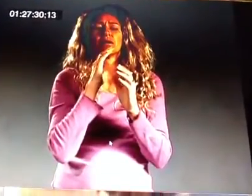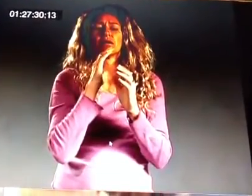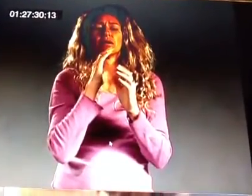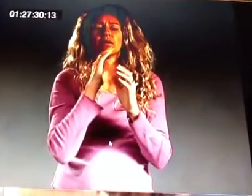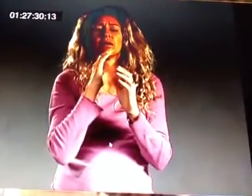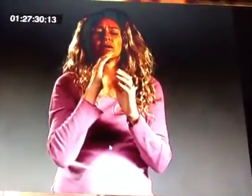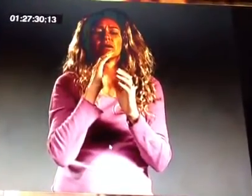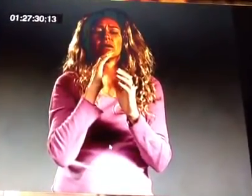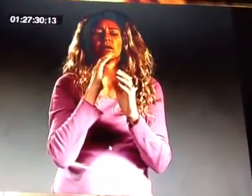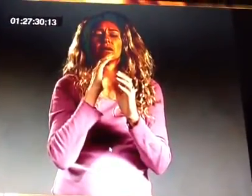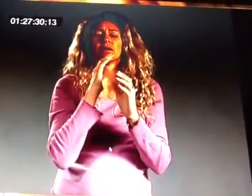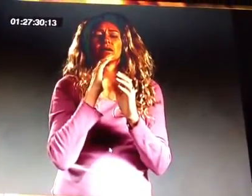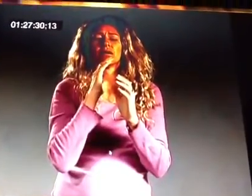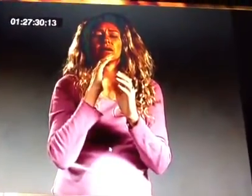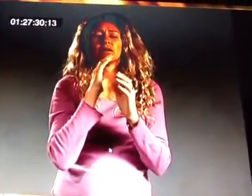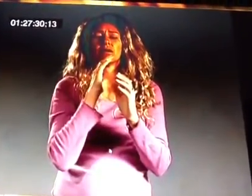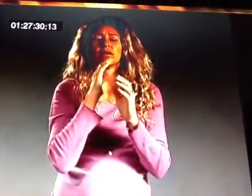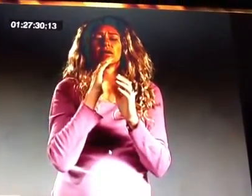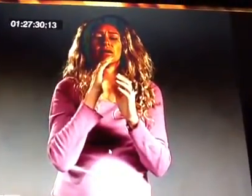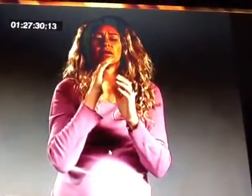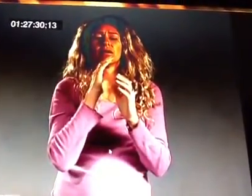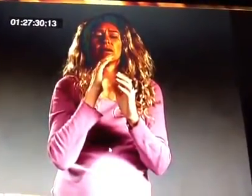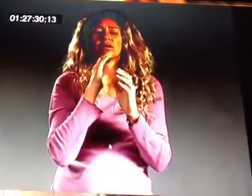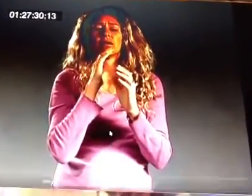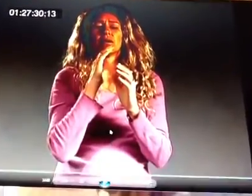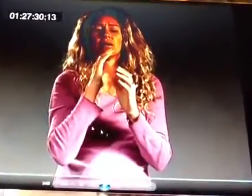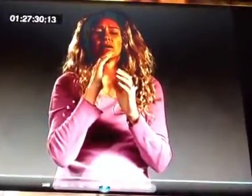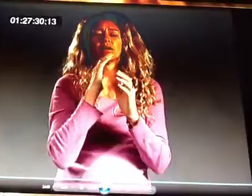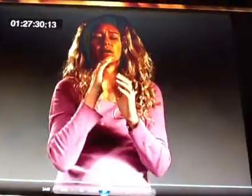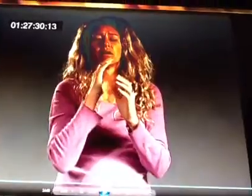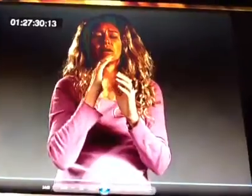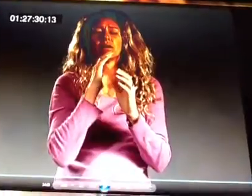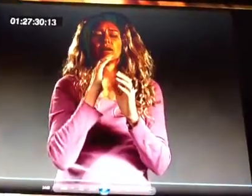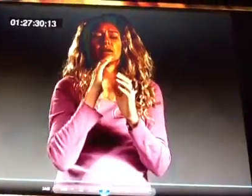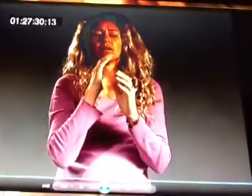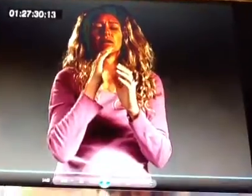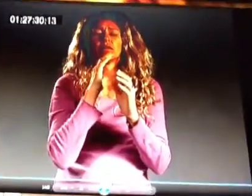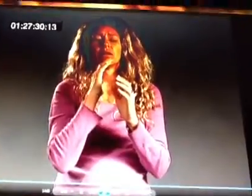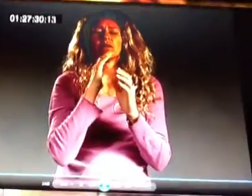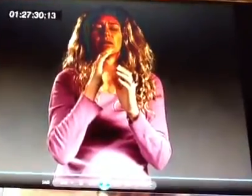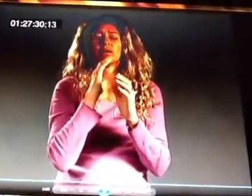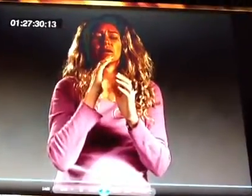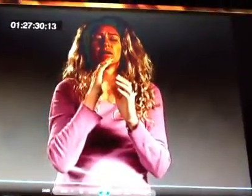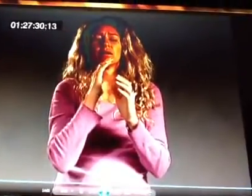hands. You have to accept that it's a really hard job. So, for week after week, I watched my plants grow.